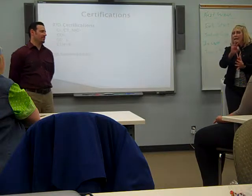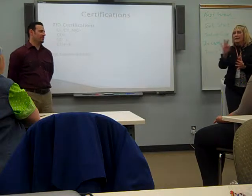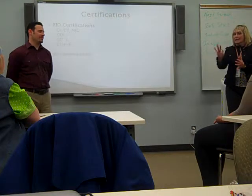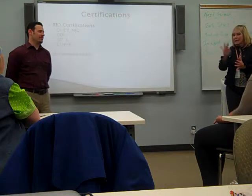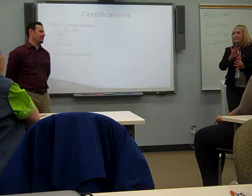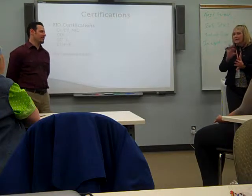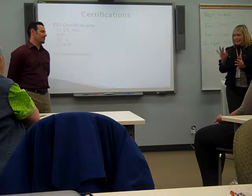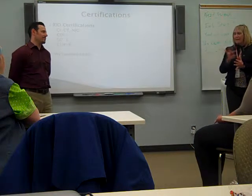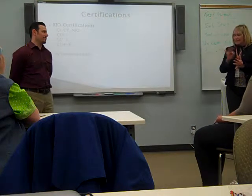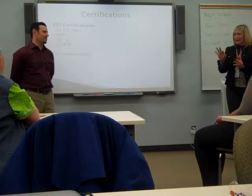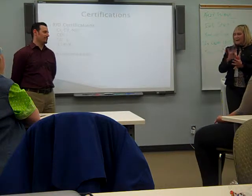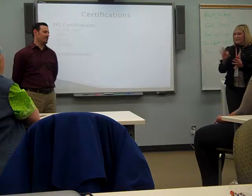1990.